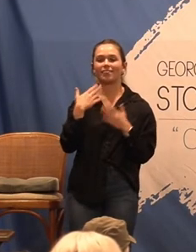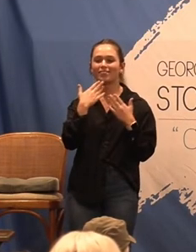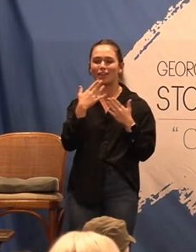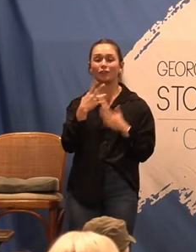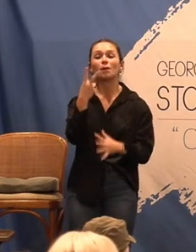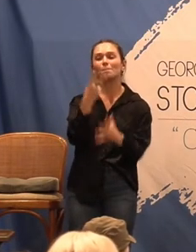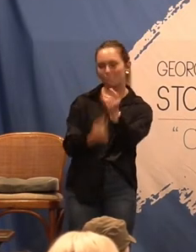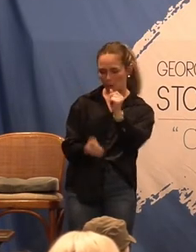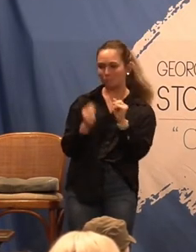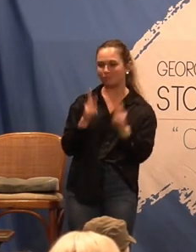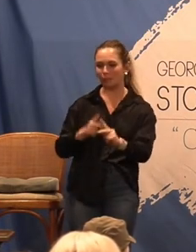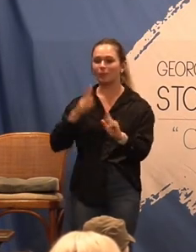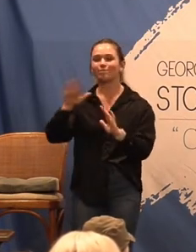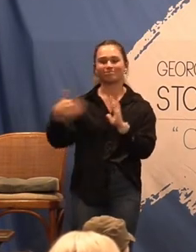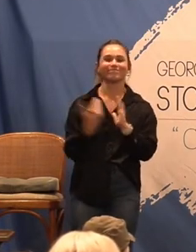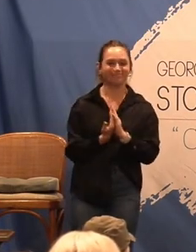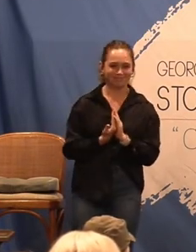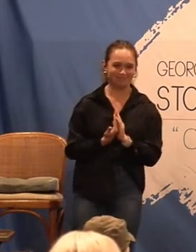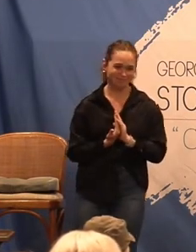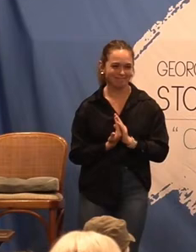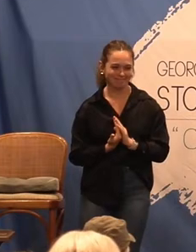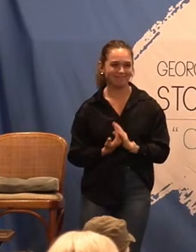that.